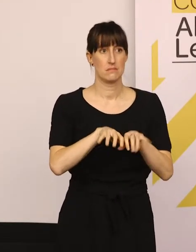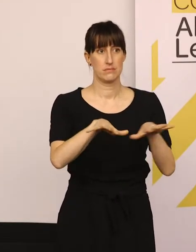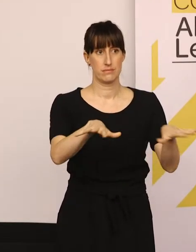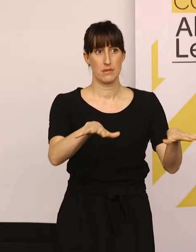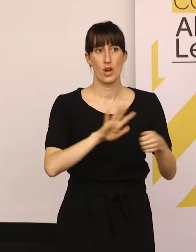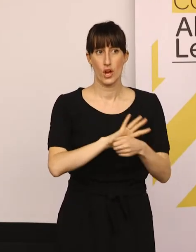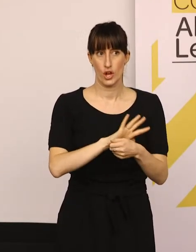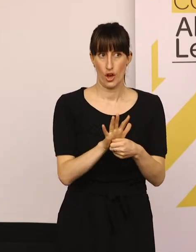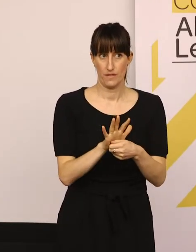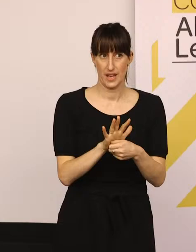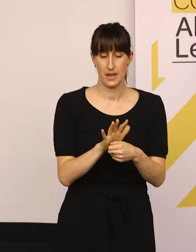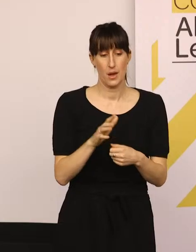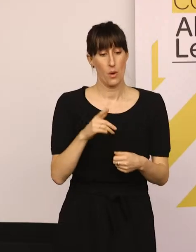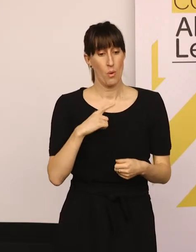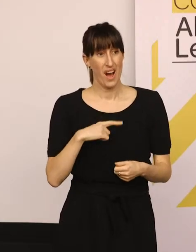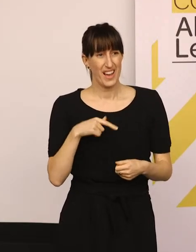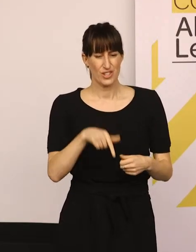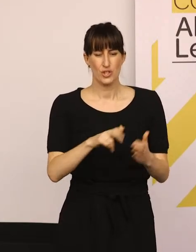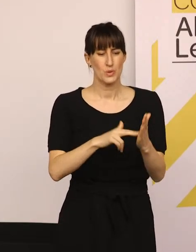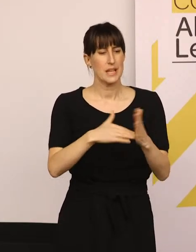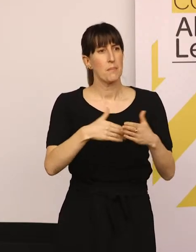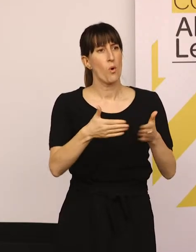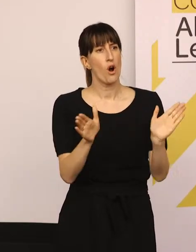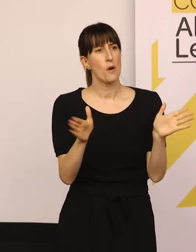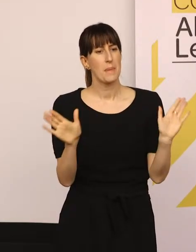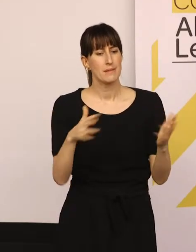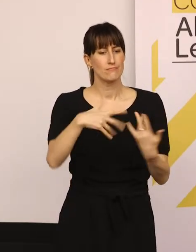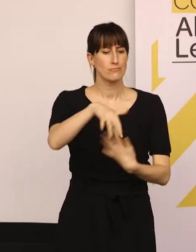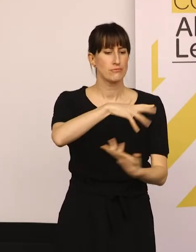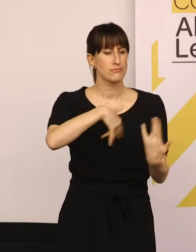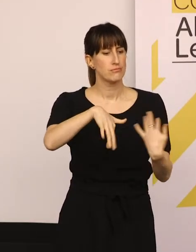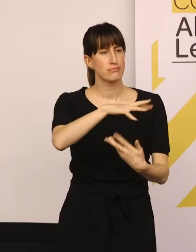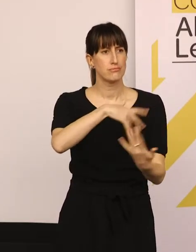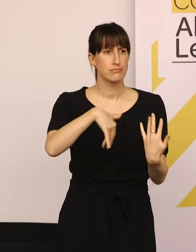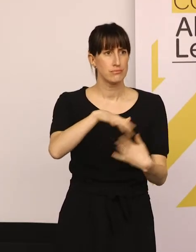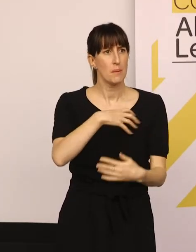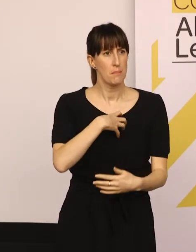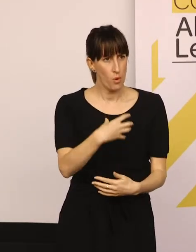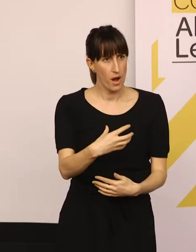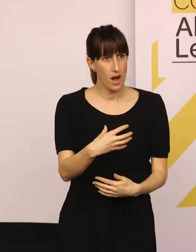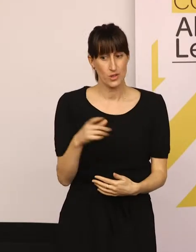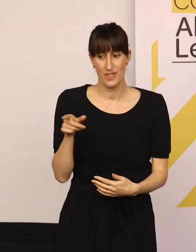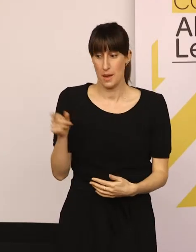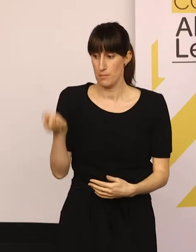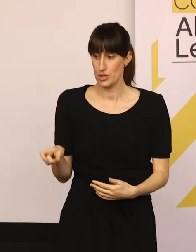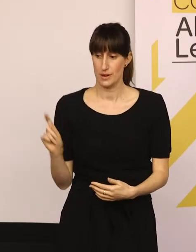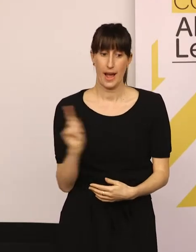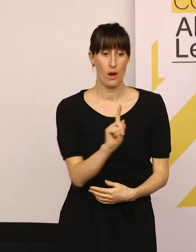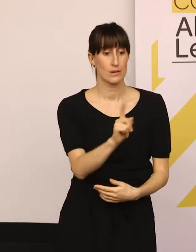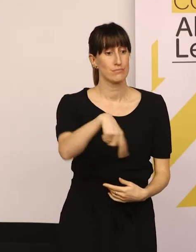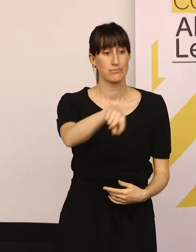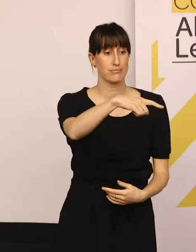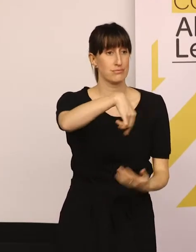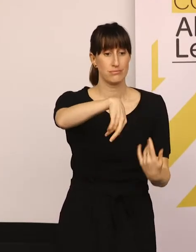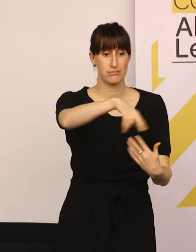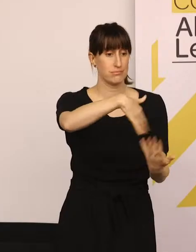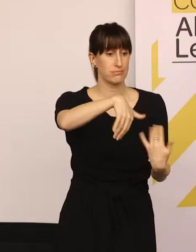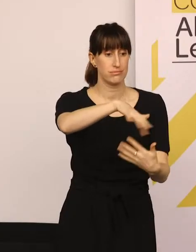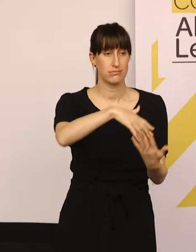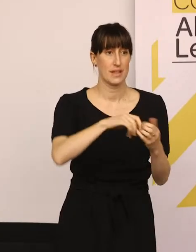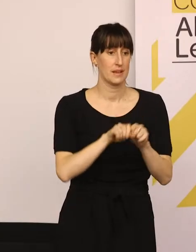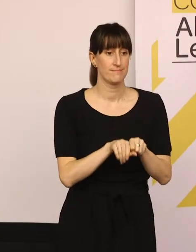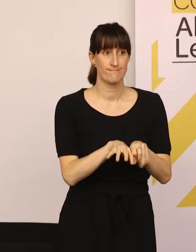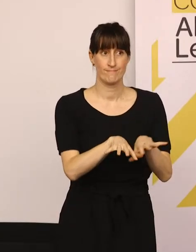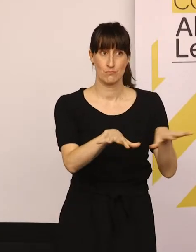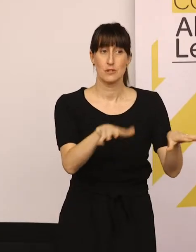greater interaction between people. And of course, those physical distancing requirements have come off, and